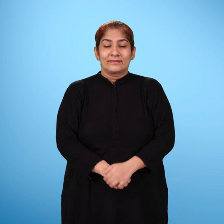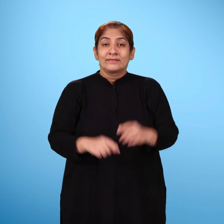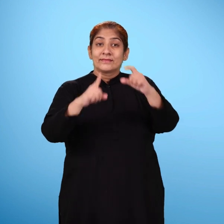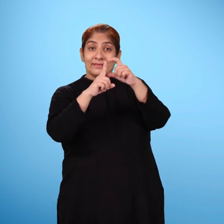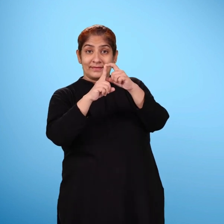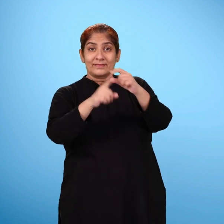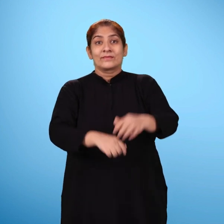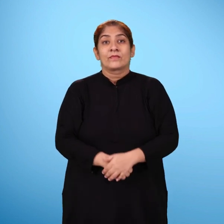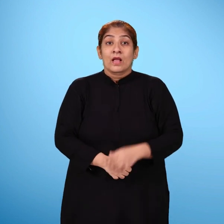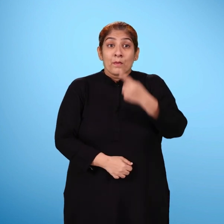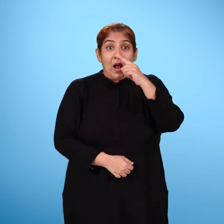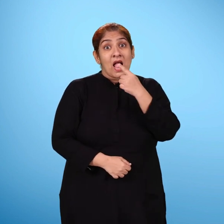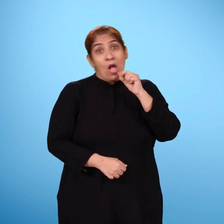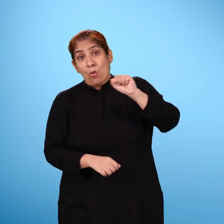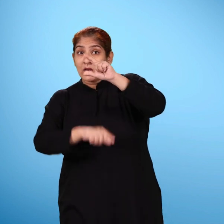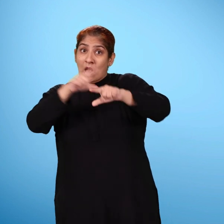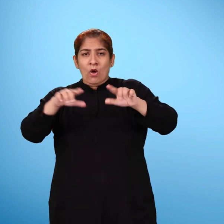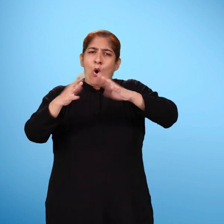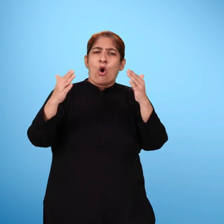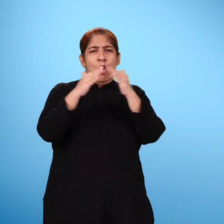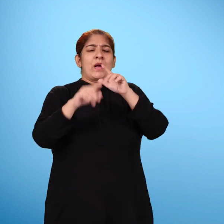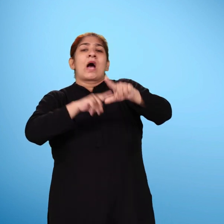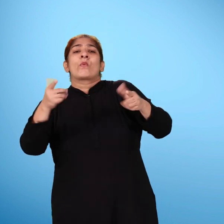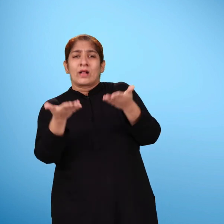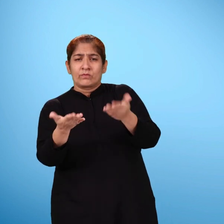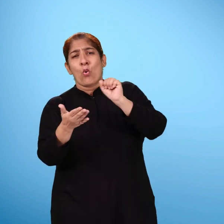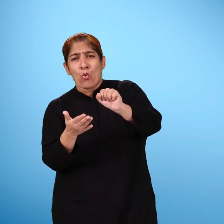Option D. Mother tongue or home language